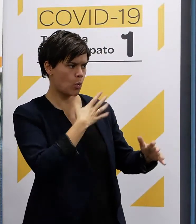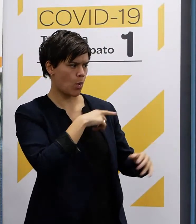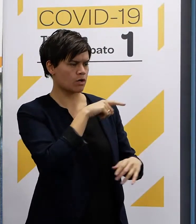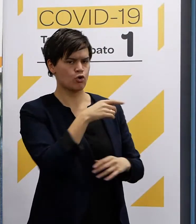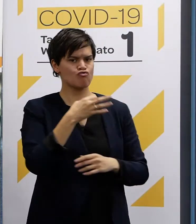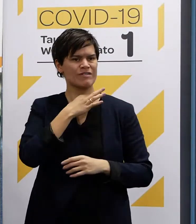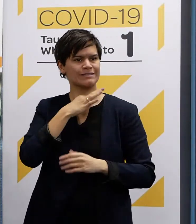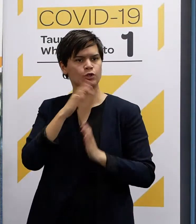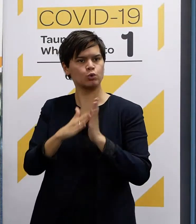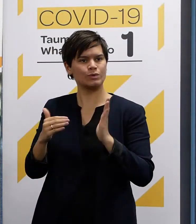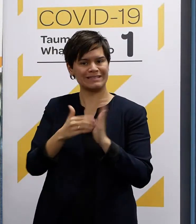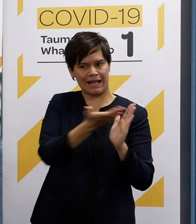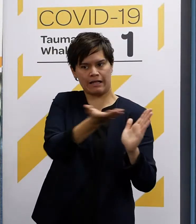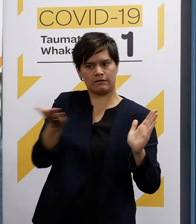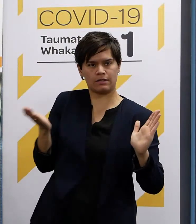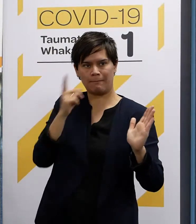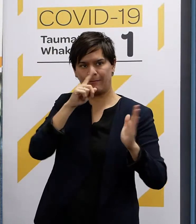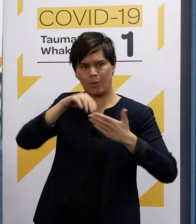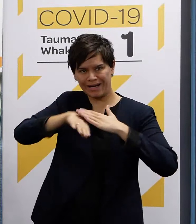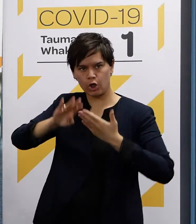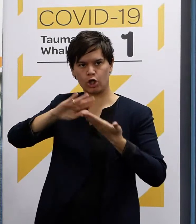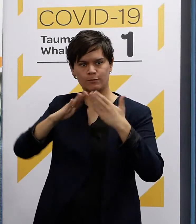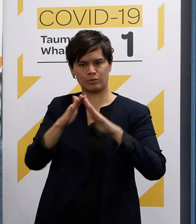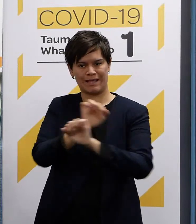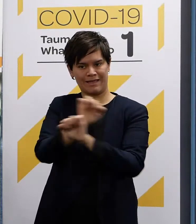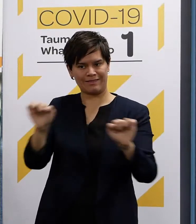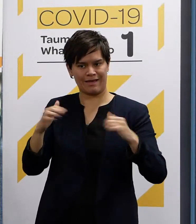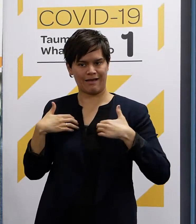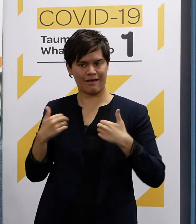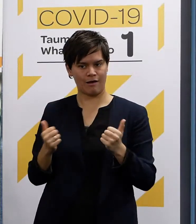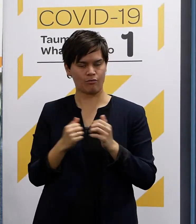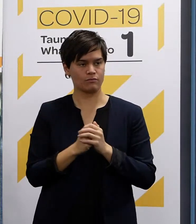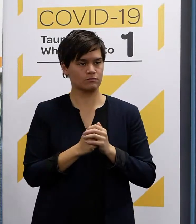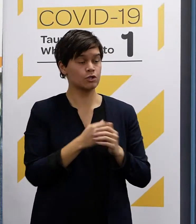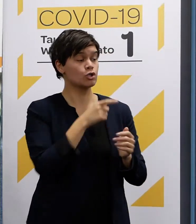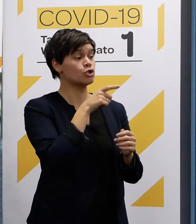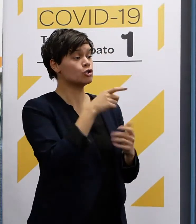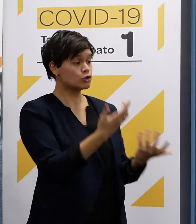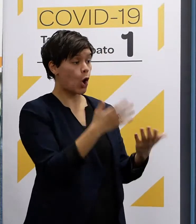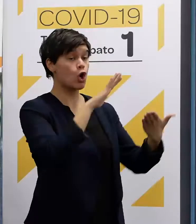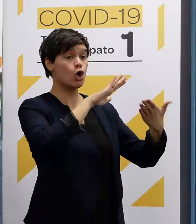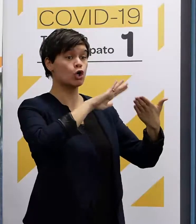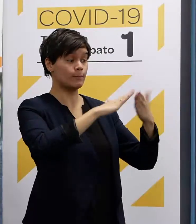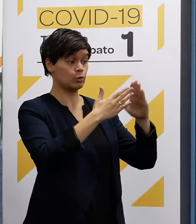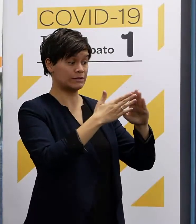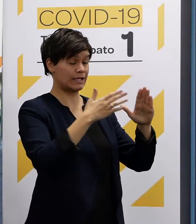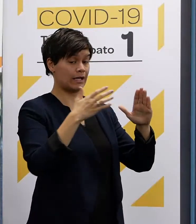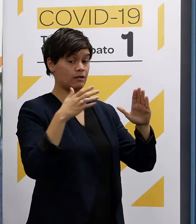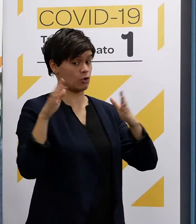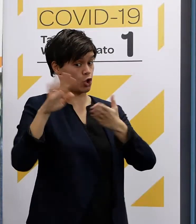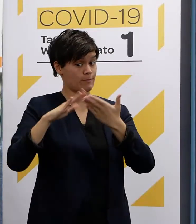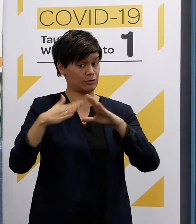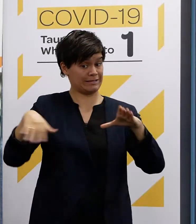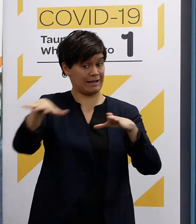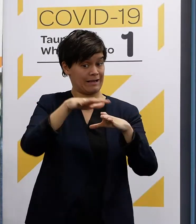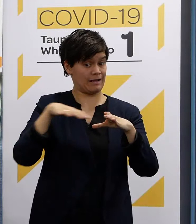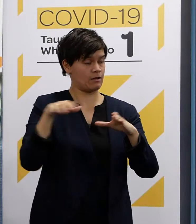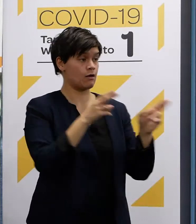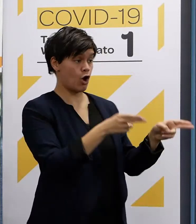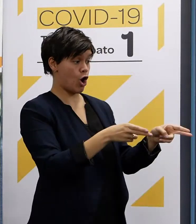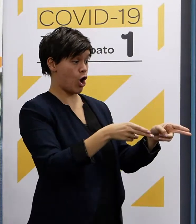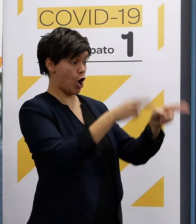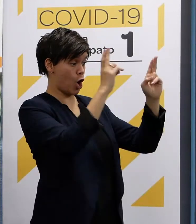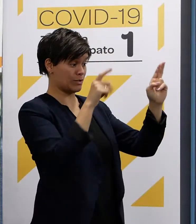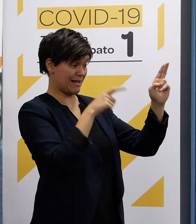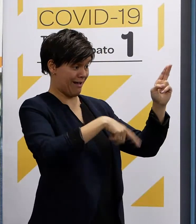compassionate exemption or who have gone offshore, they have all completed the 14 days consistent with international evidence, and so the